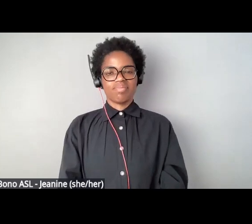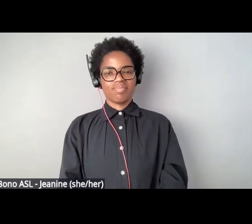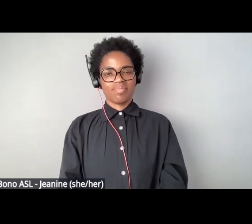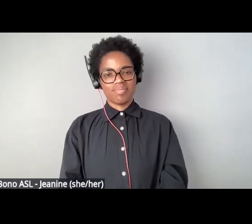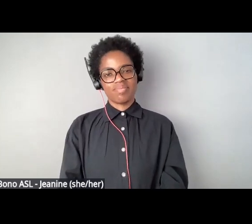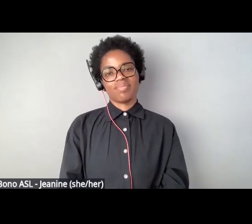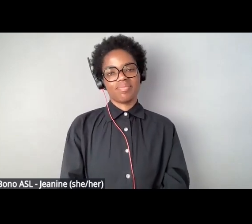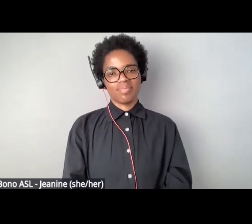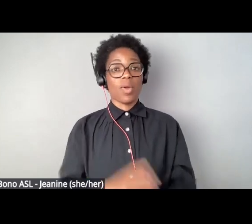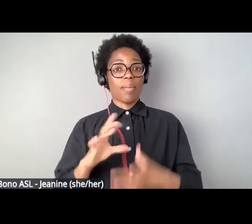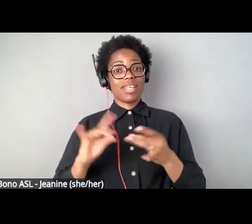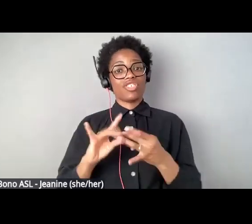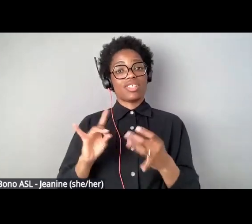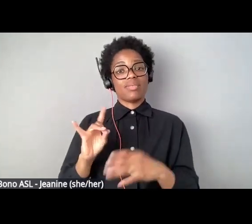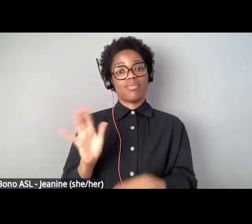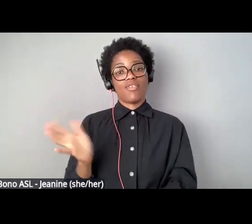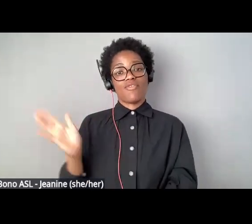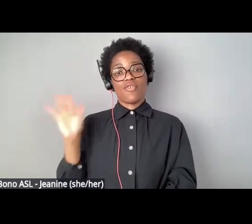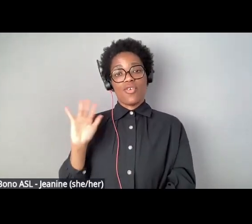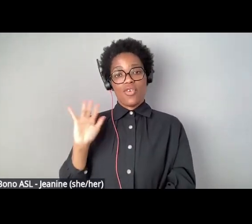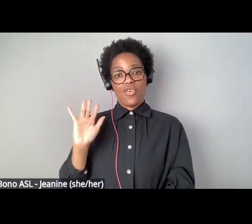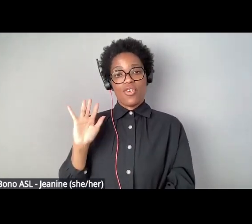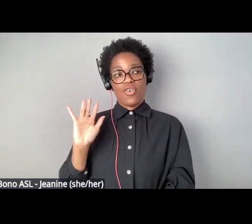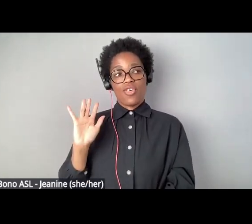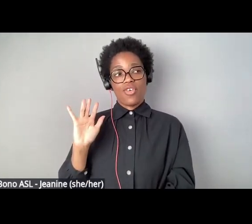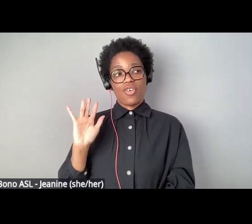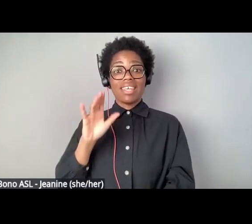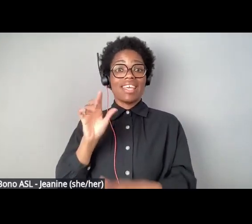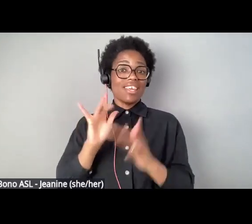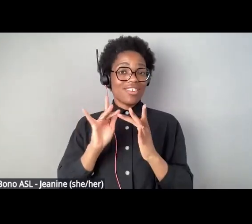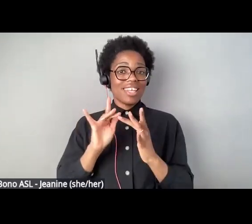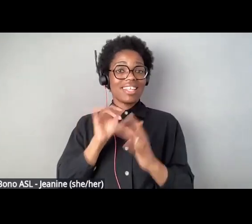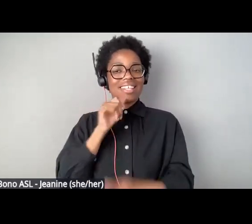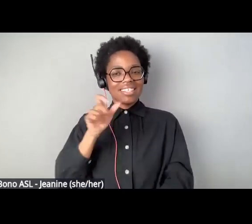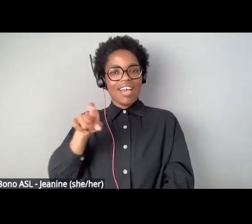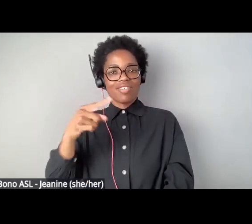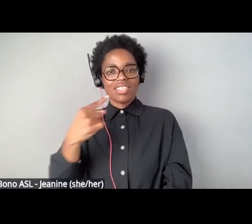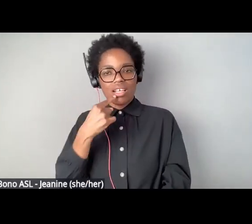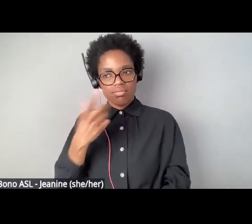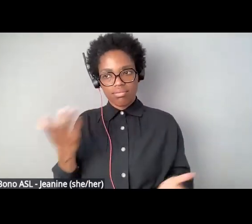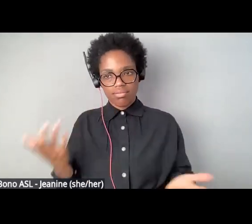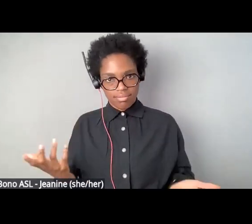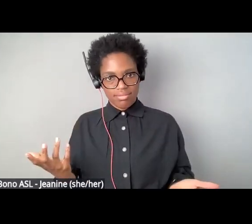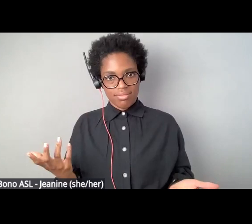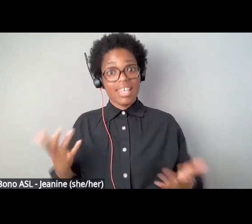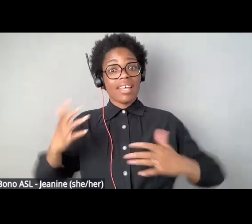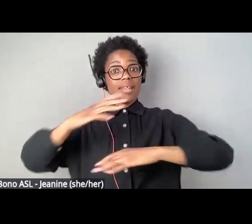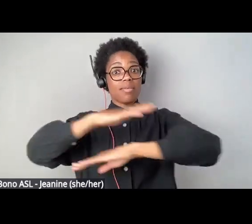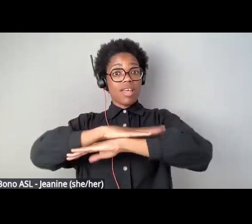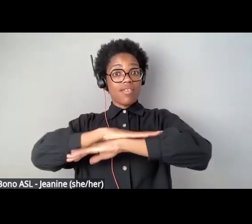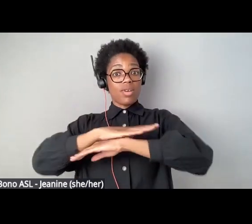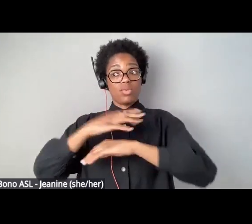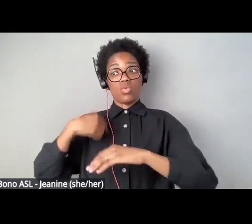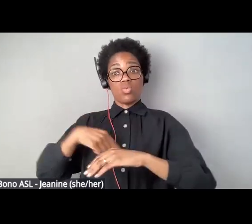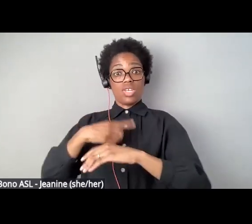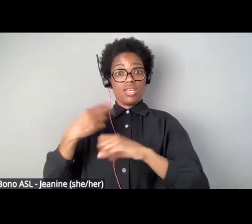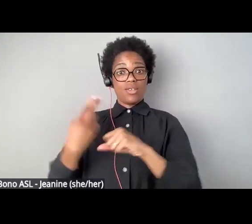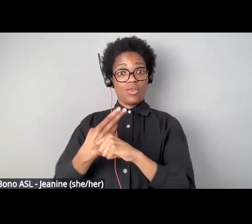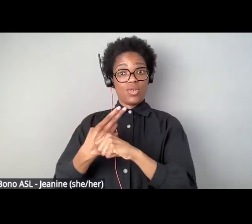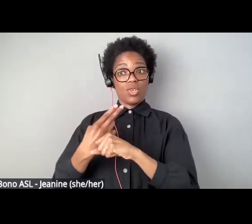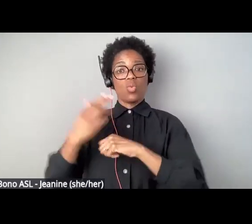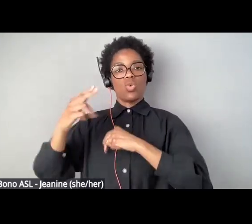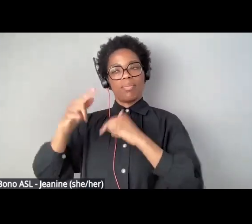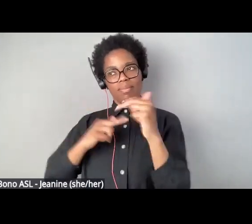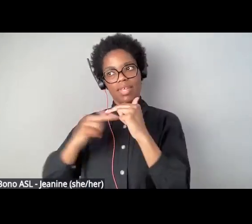worth repeating. The internet doesn't have to suck. The biggest platforms we use were built intentionally to suck. They